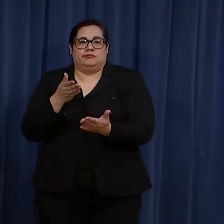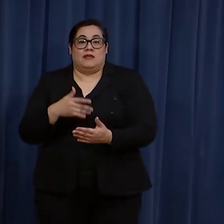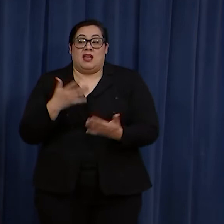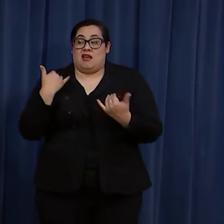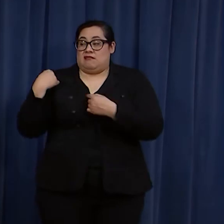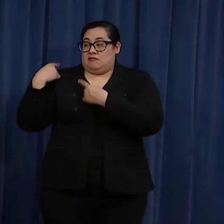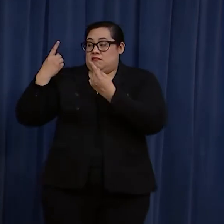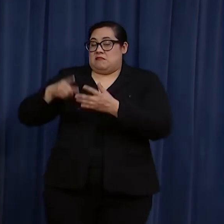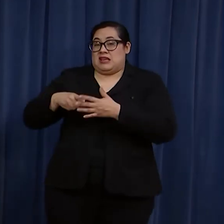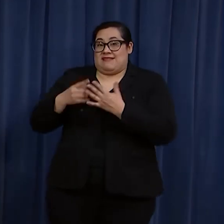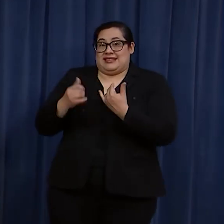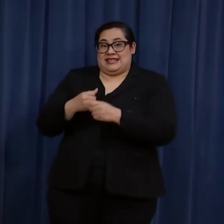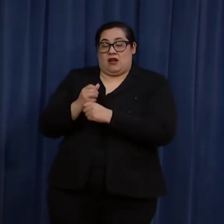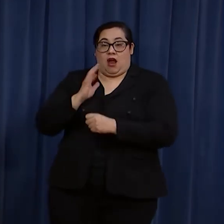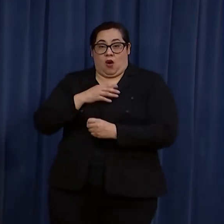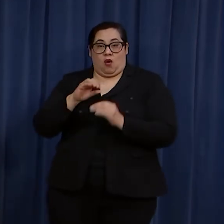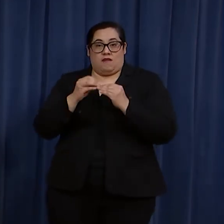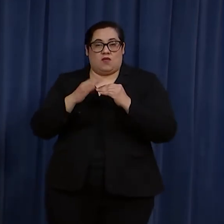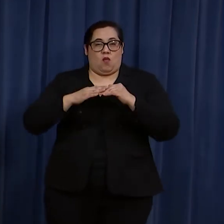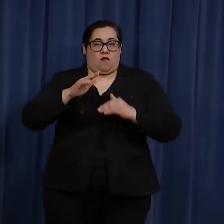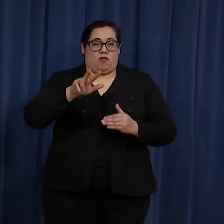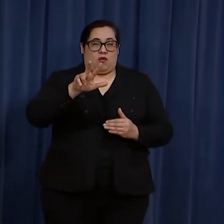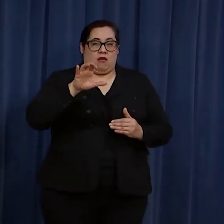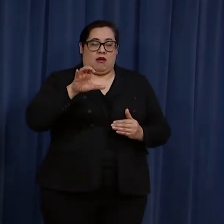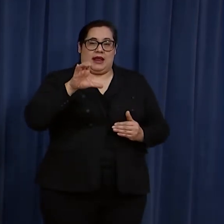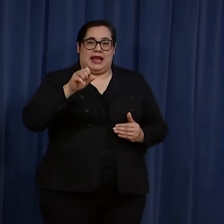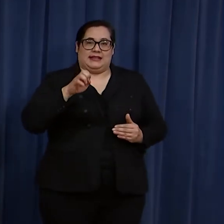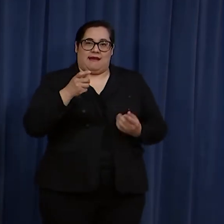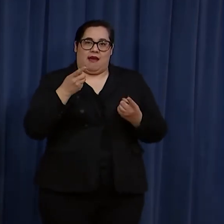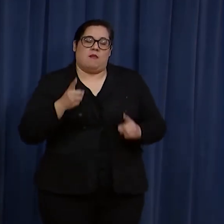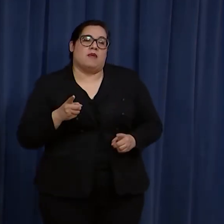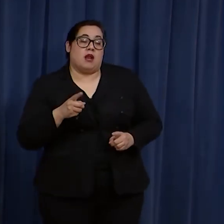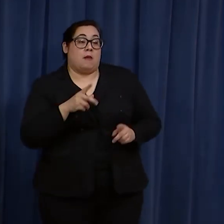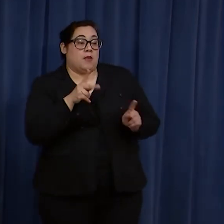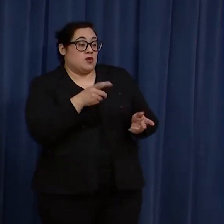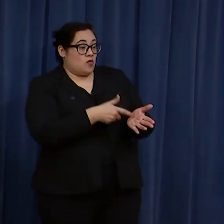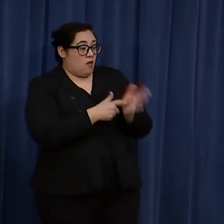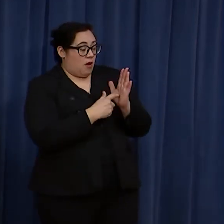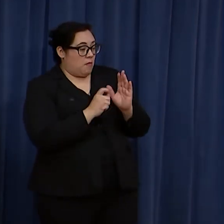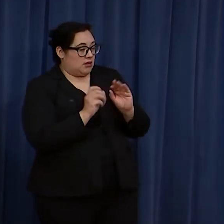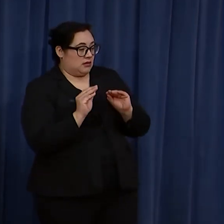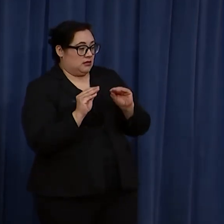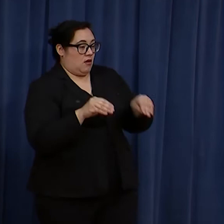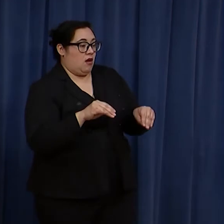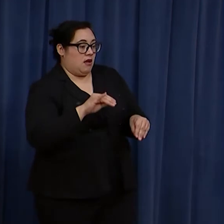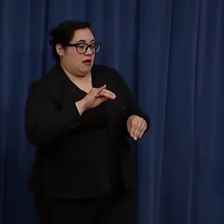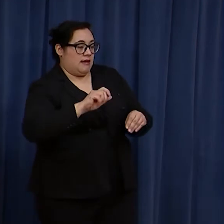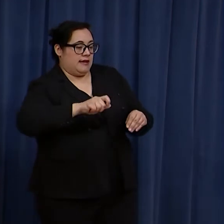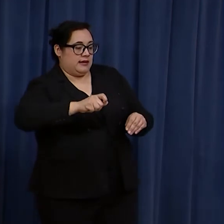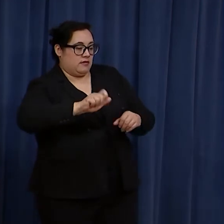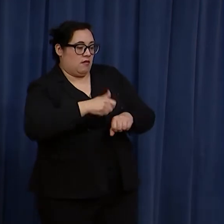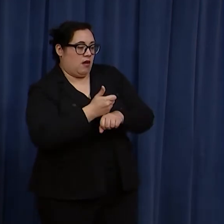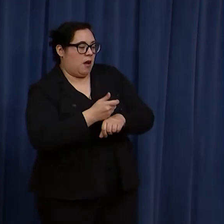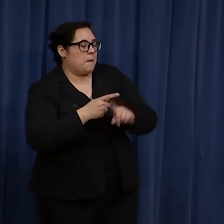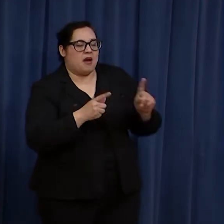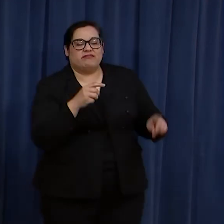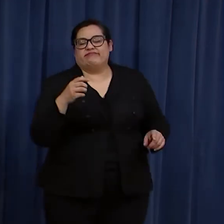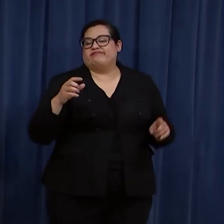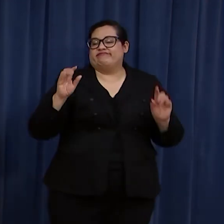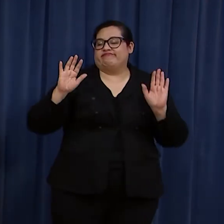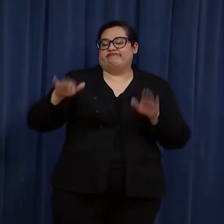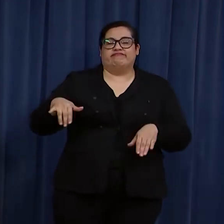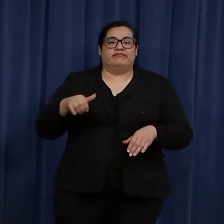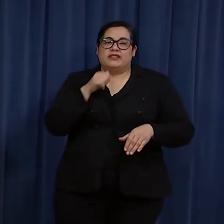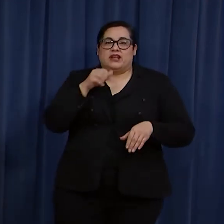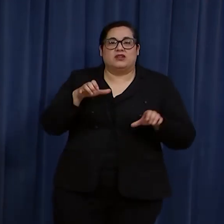our office has filed more than 300 cases where ignition interlock devices were required to be installed, but were not.